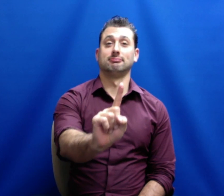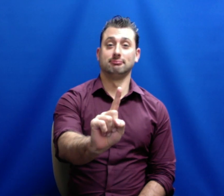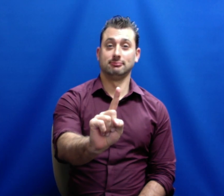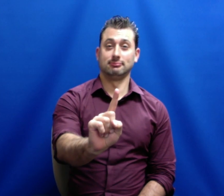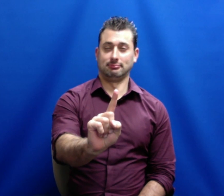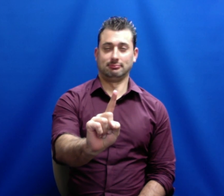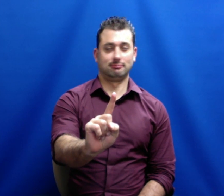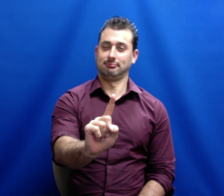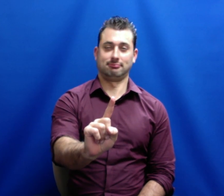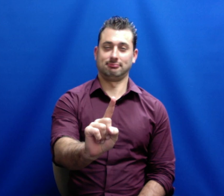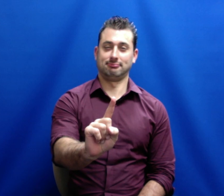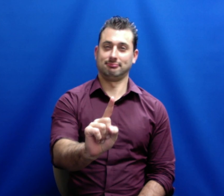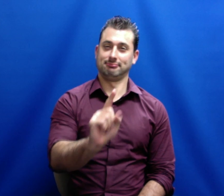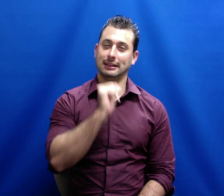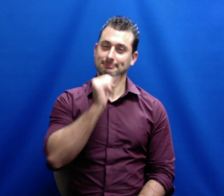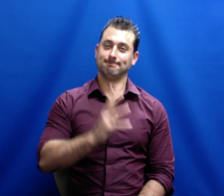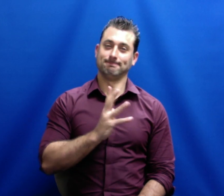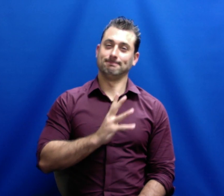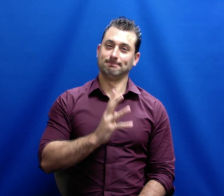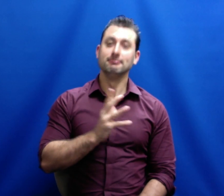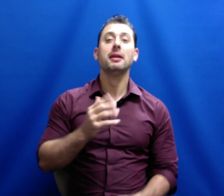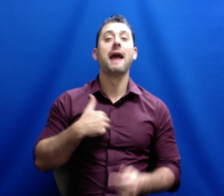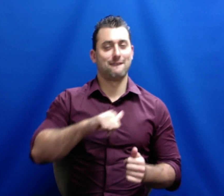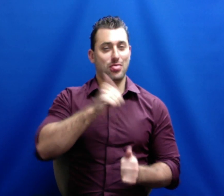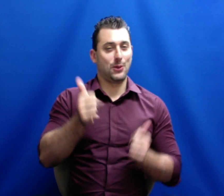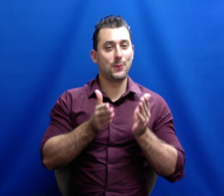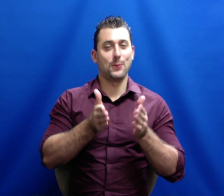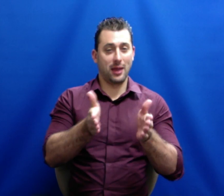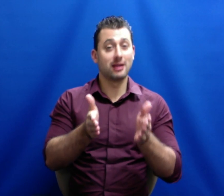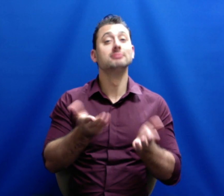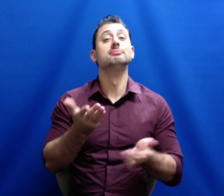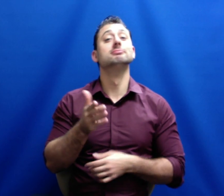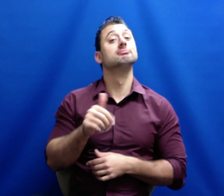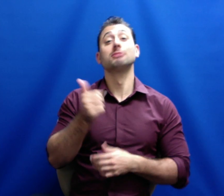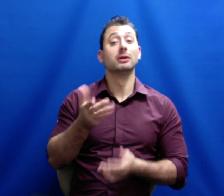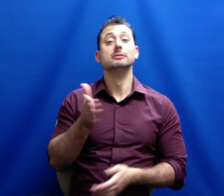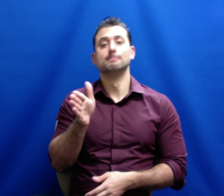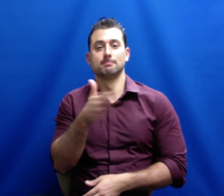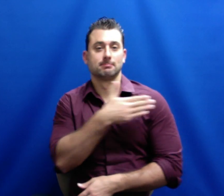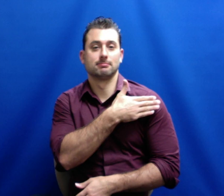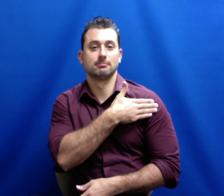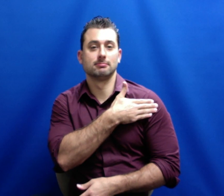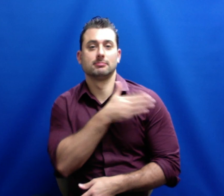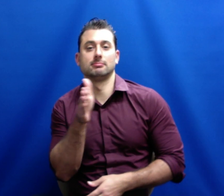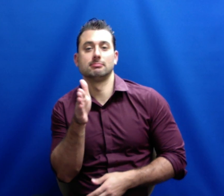into another person, just running into a person and say, sorry, that's deaf culture, and walking along. That's not the case. That is not